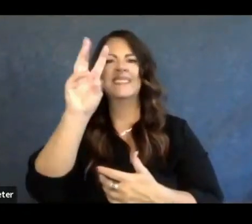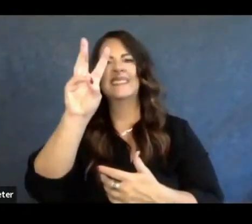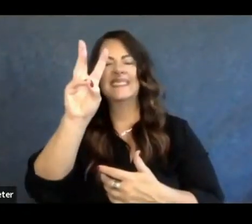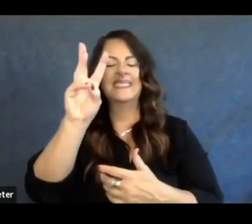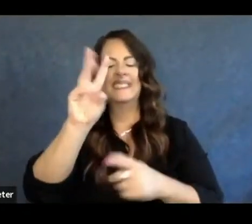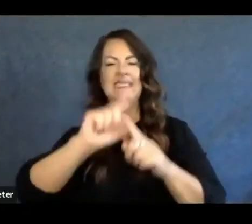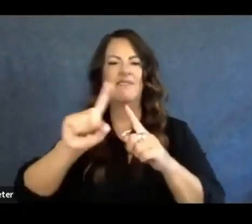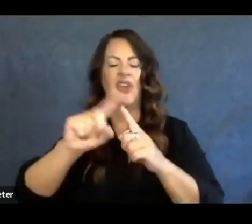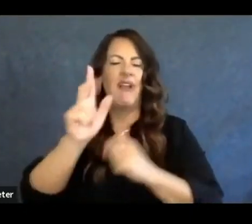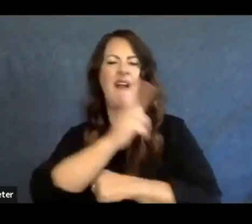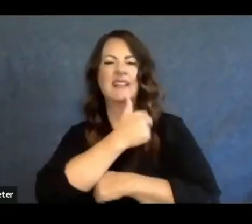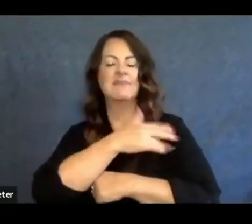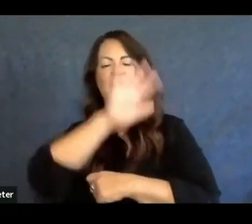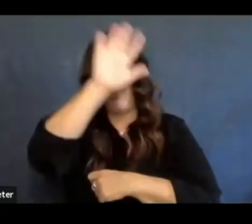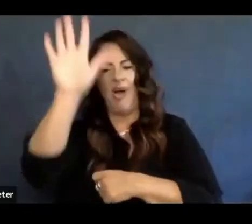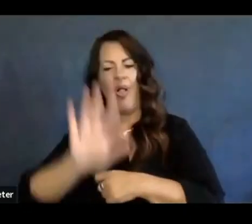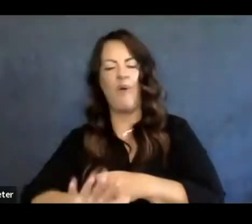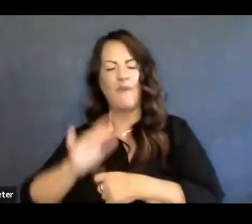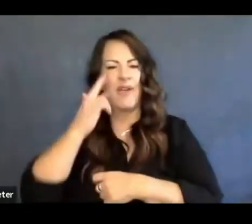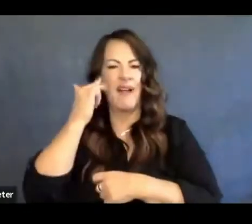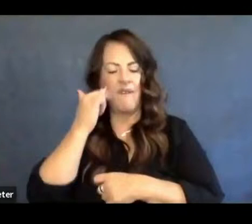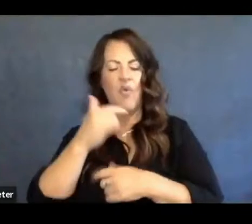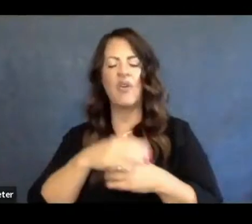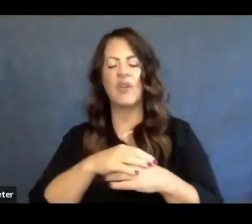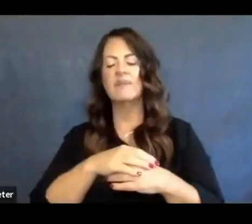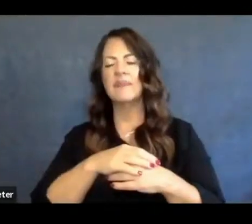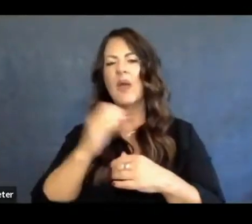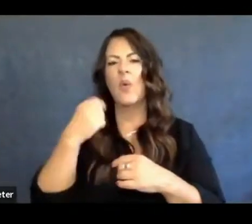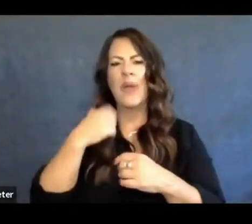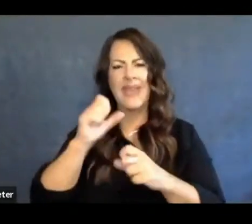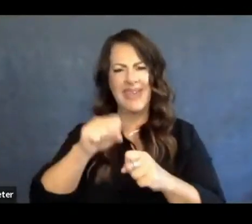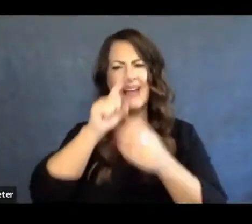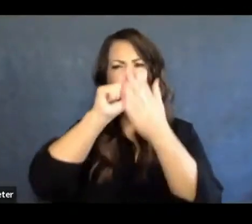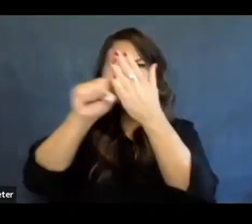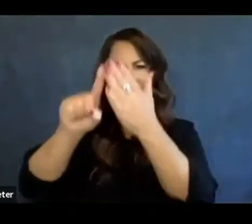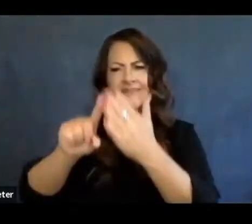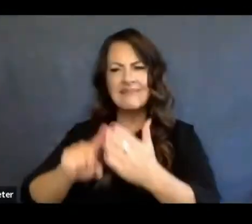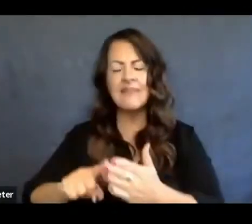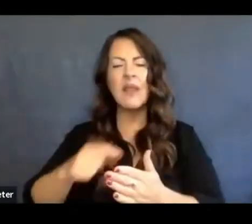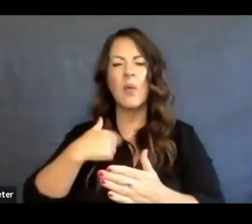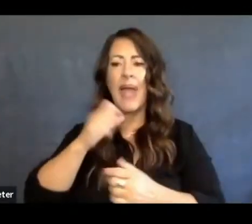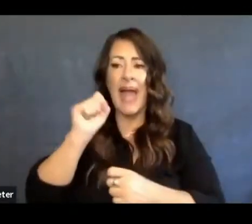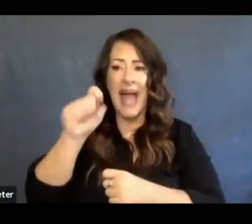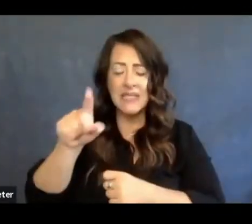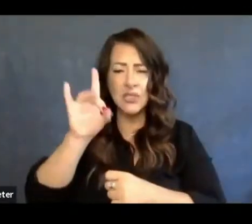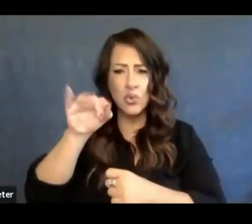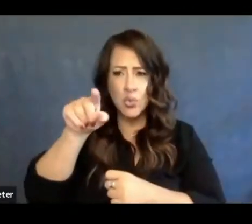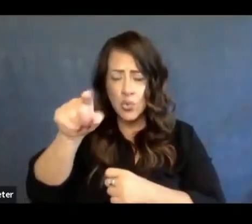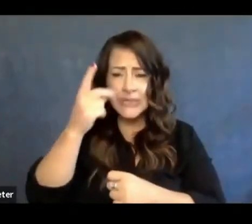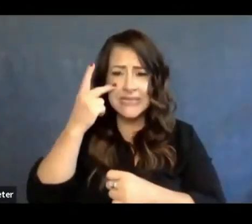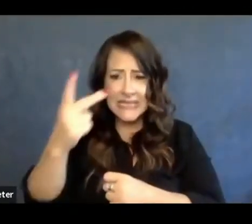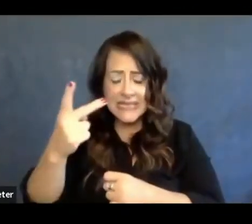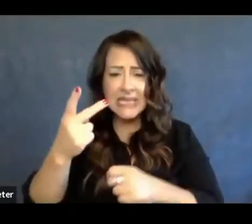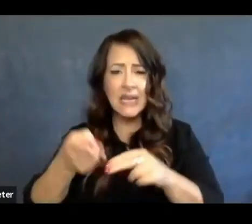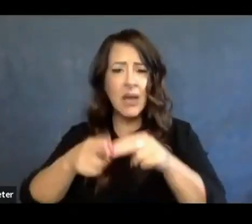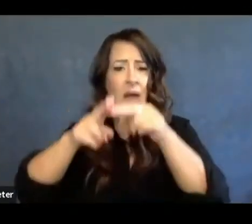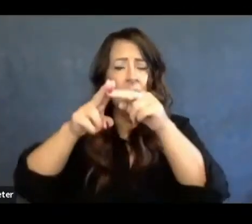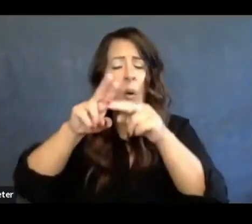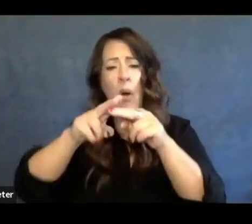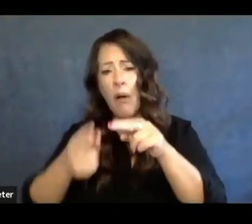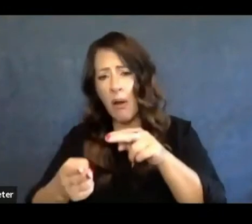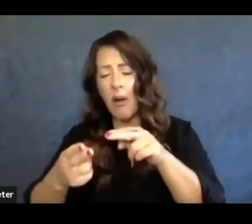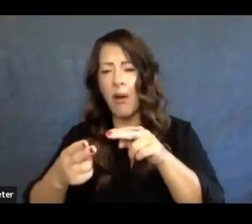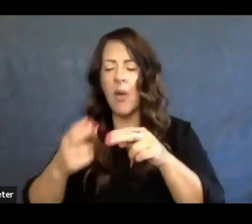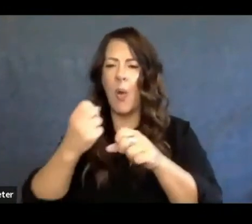partners across the state and reality check with them. Are you seeing the actual decreases that we're seeing in the